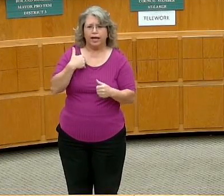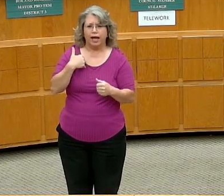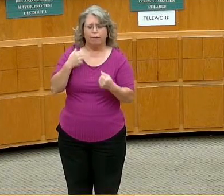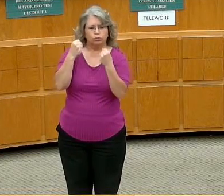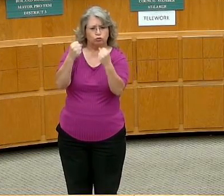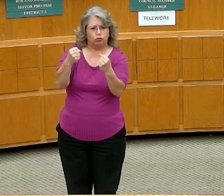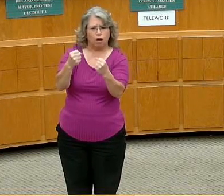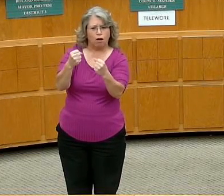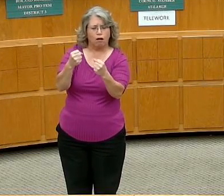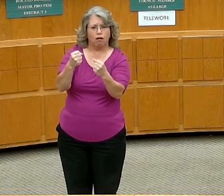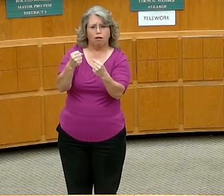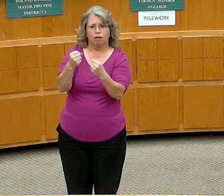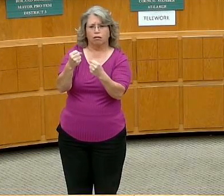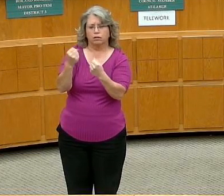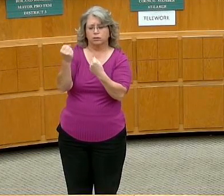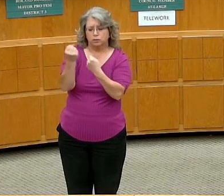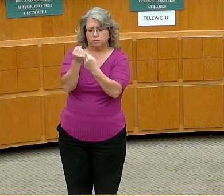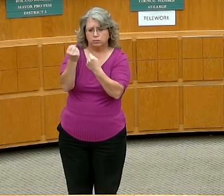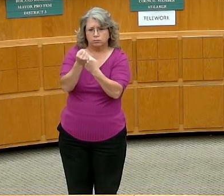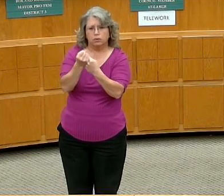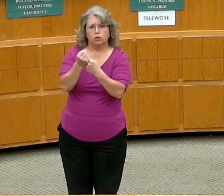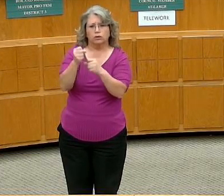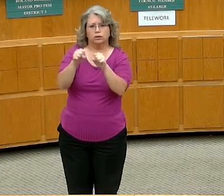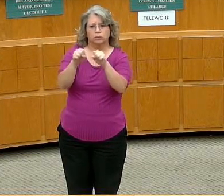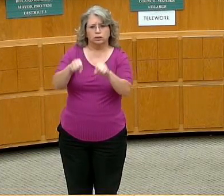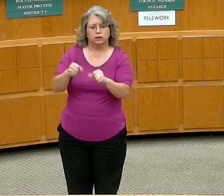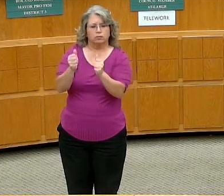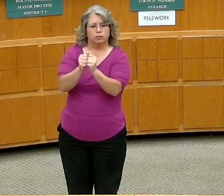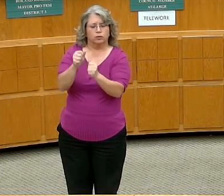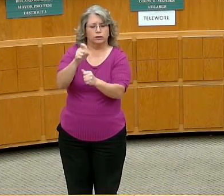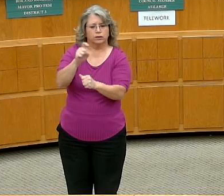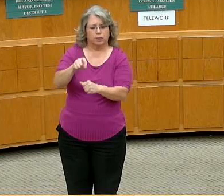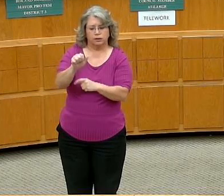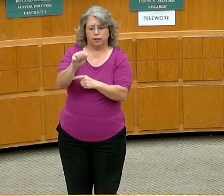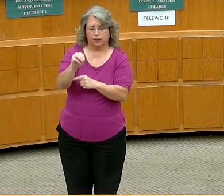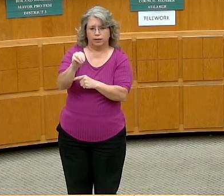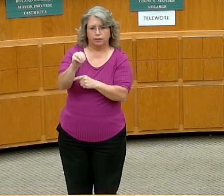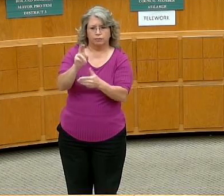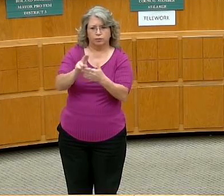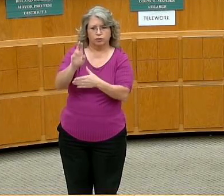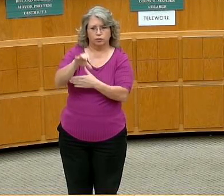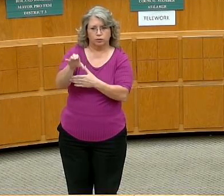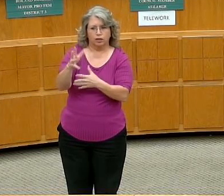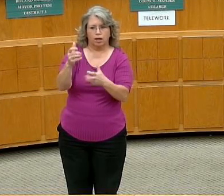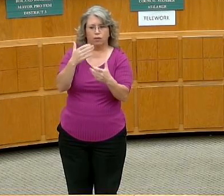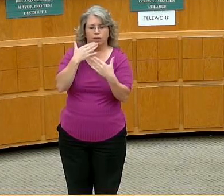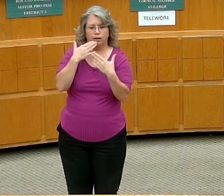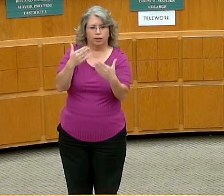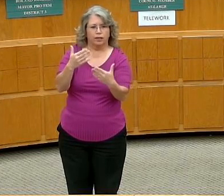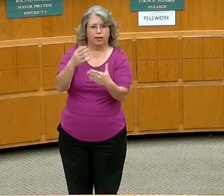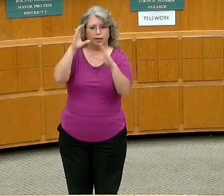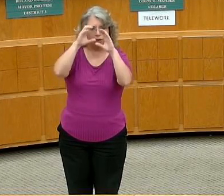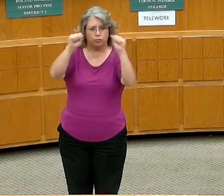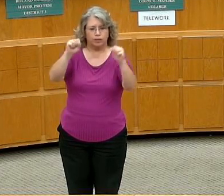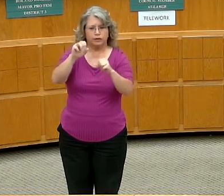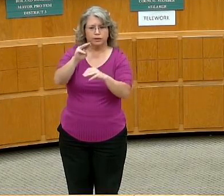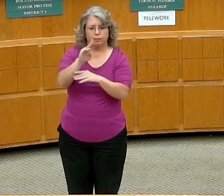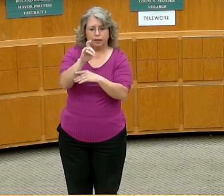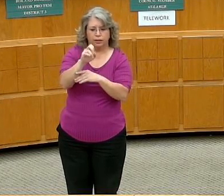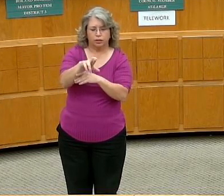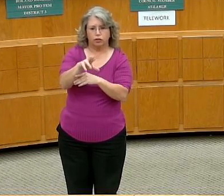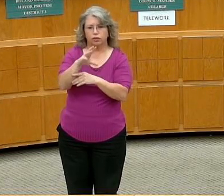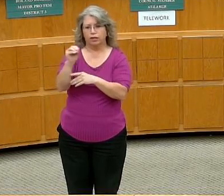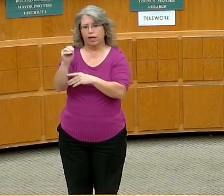of Texas A&M University here in Corpus Christi. I want to thank President Miller and Dr. Mahdi, the Vice President